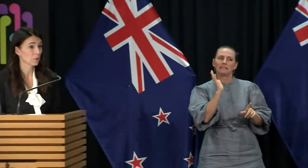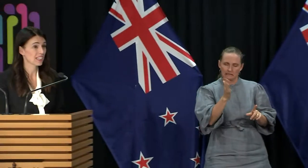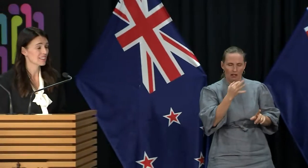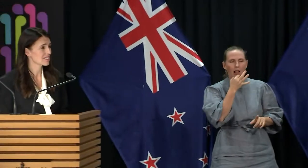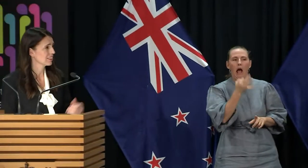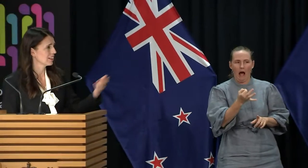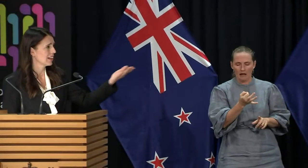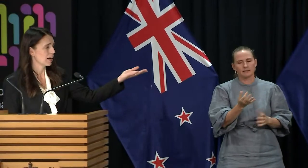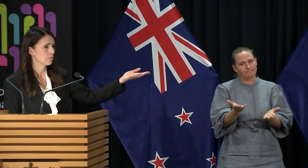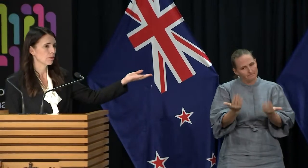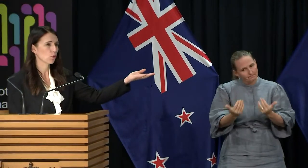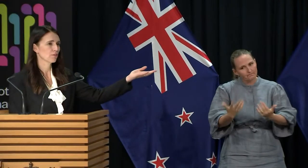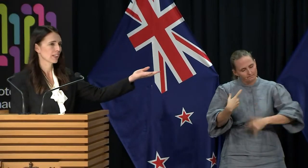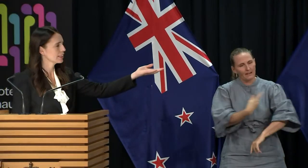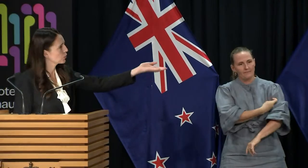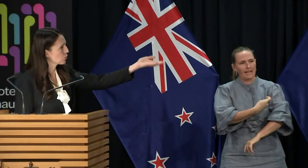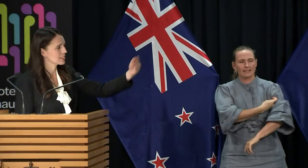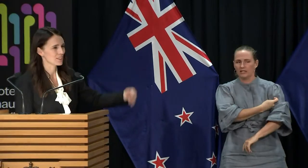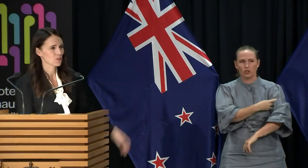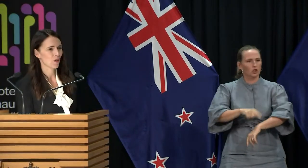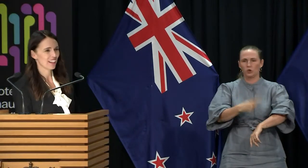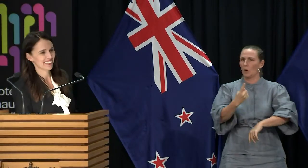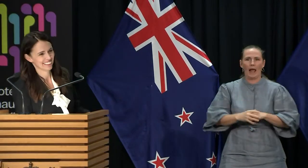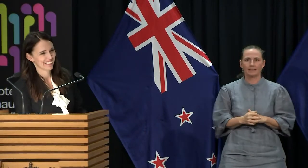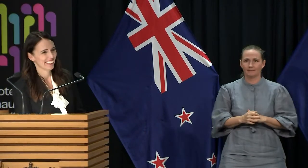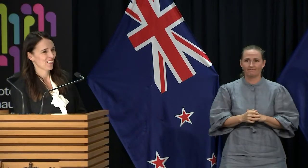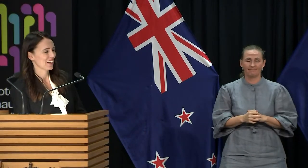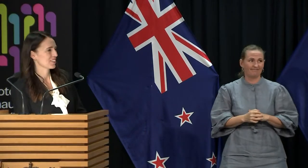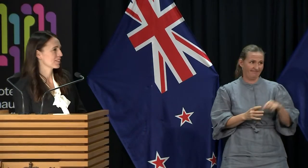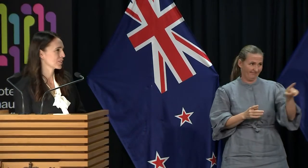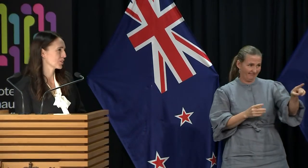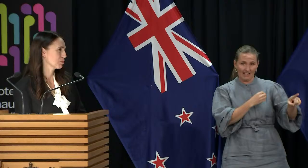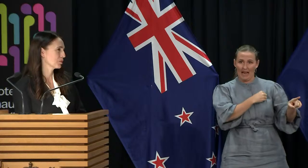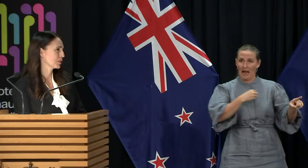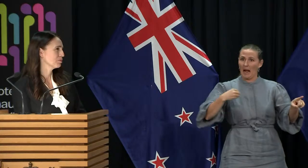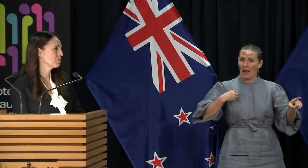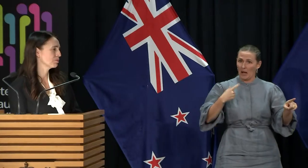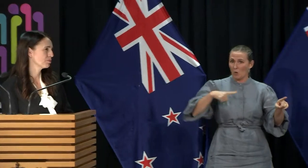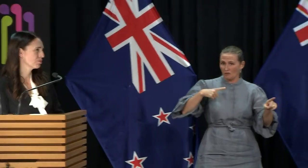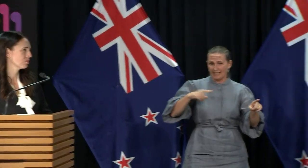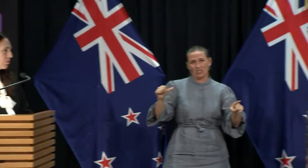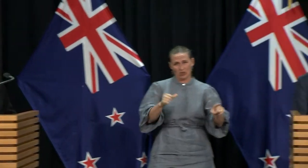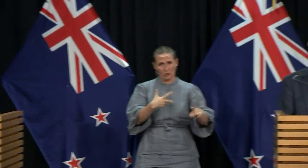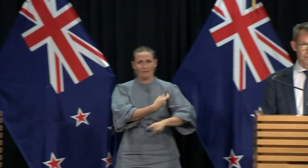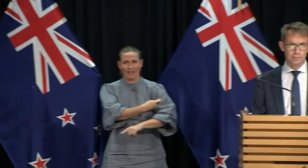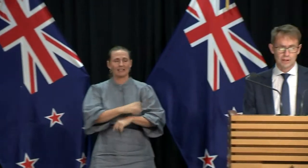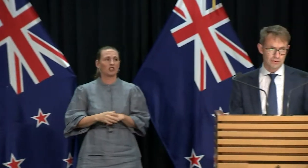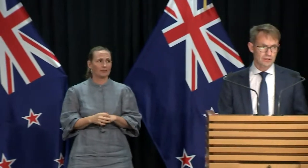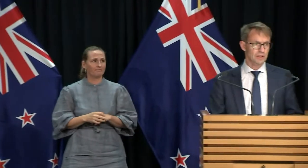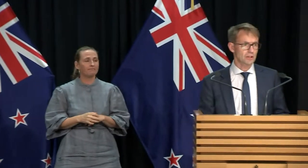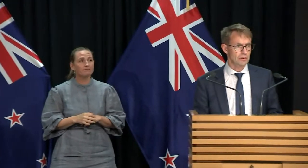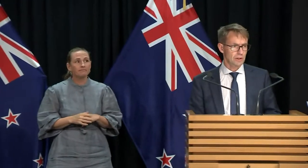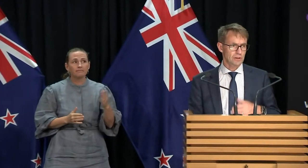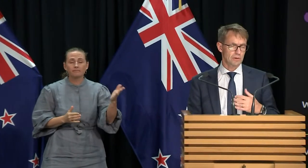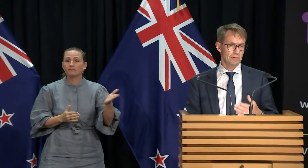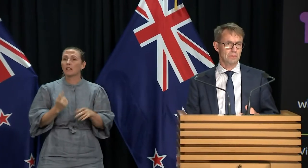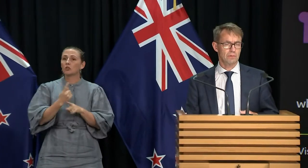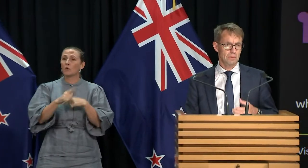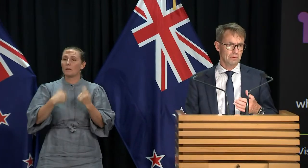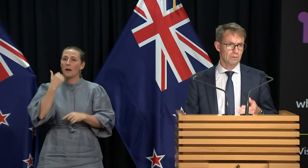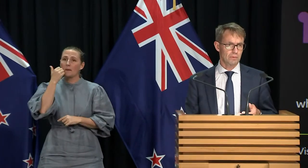of people, yes. For all of the clinical reasons why, I'll hand over to Dr. Bloomfield. Just a comment on the Māori vaccination